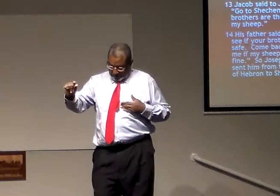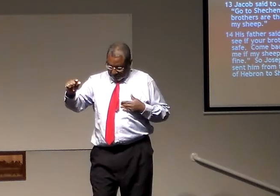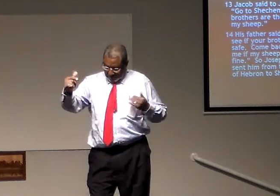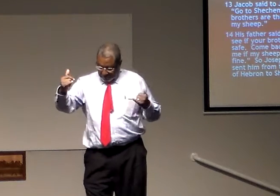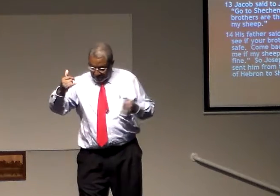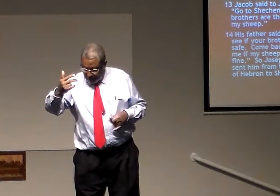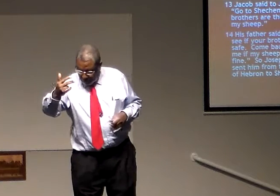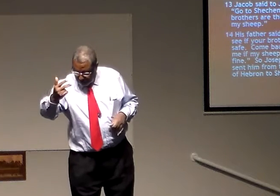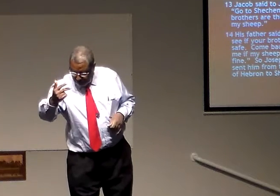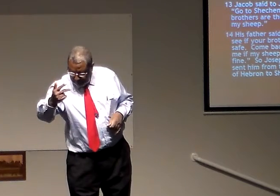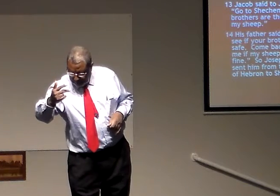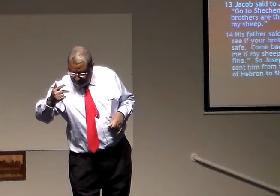Verse 13.